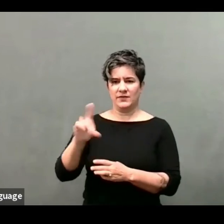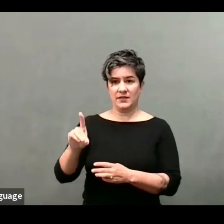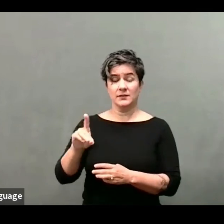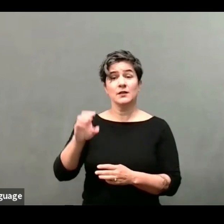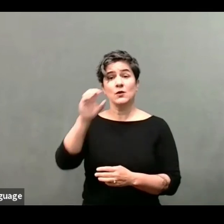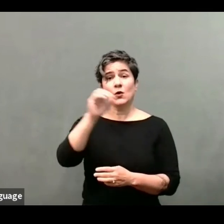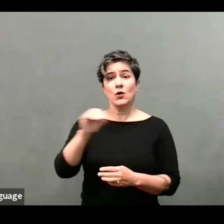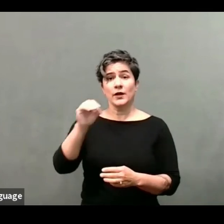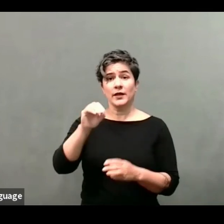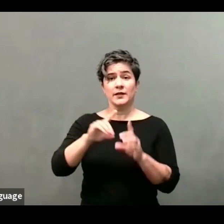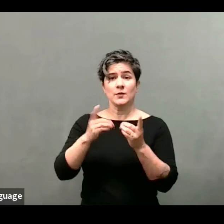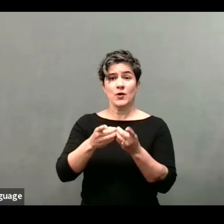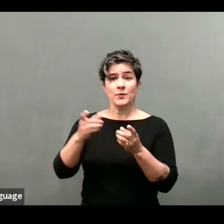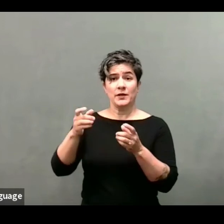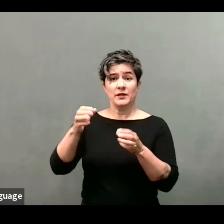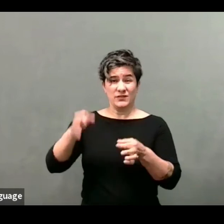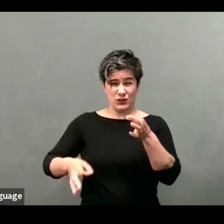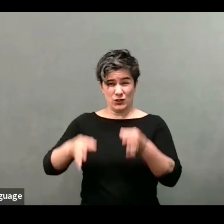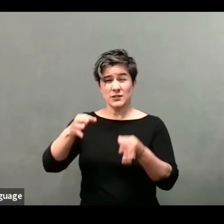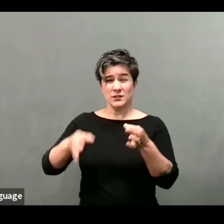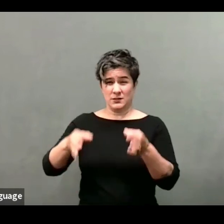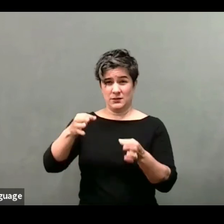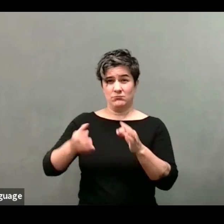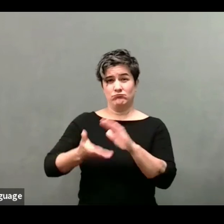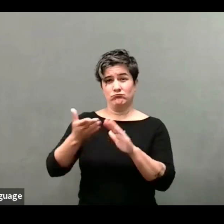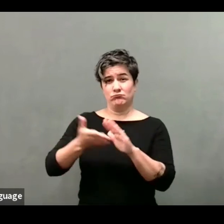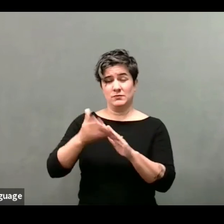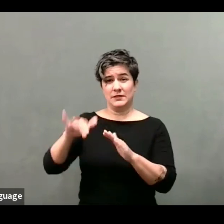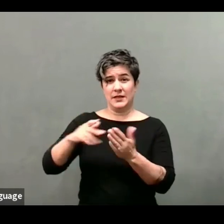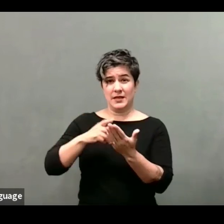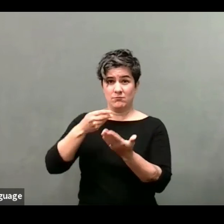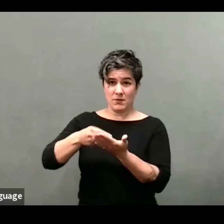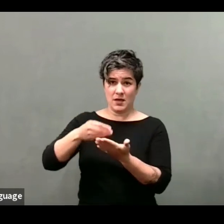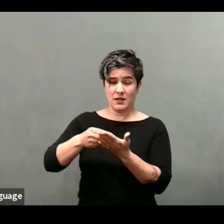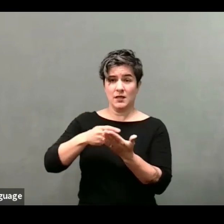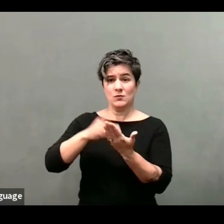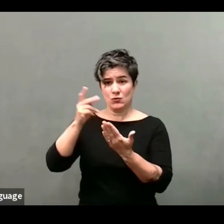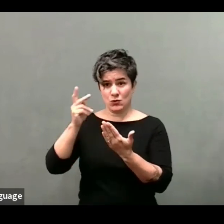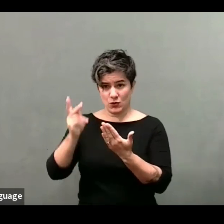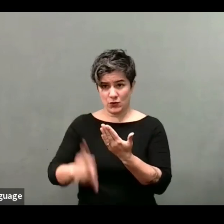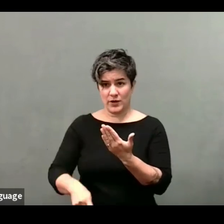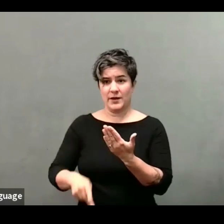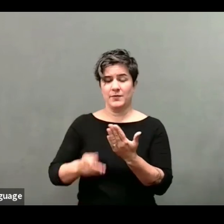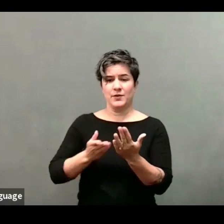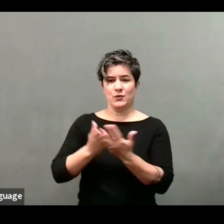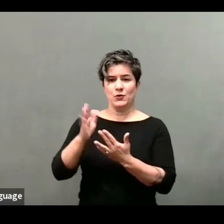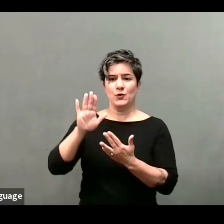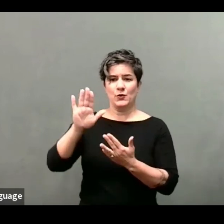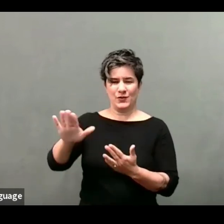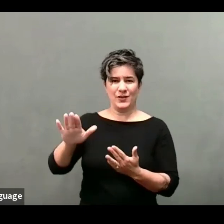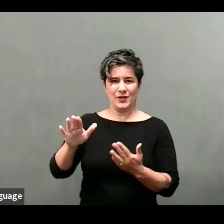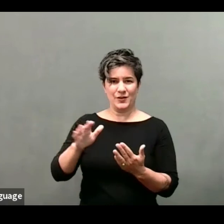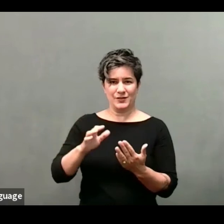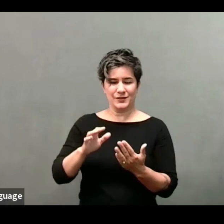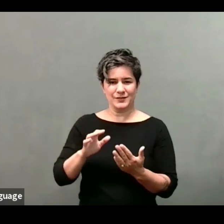Department of Justice through their Crime Victims and Survivors Services Division. Try to say that 5 times